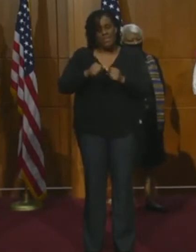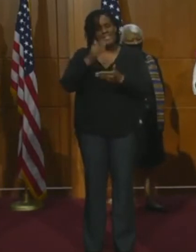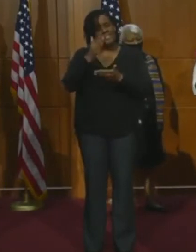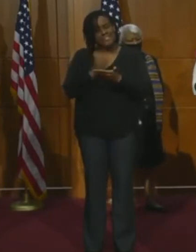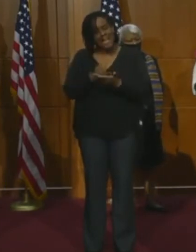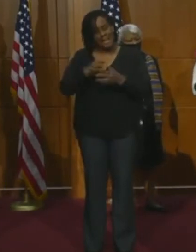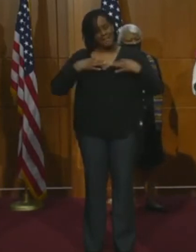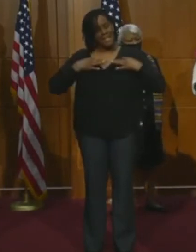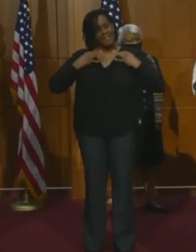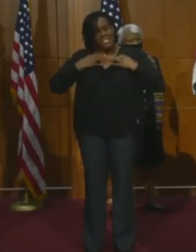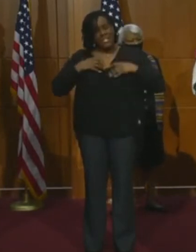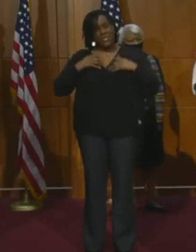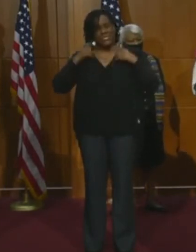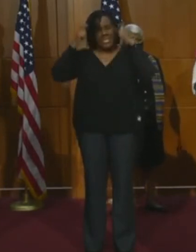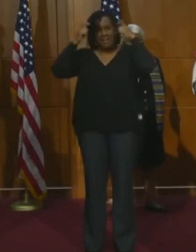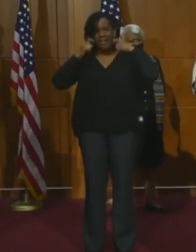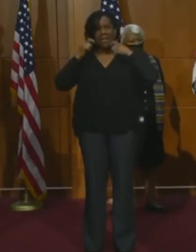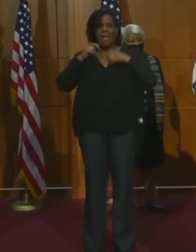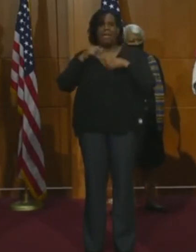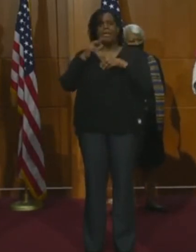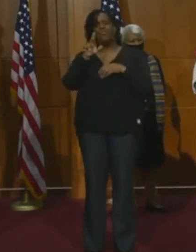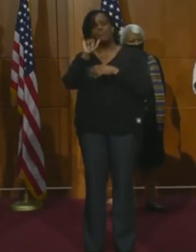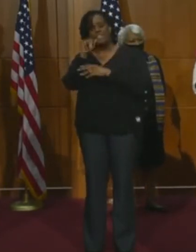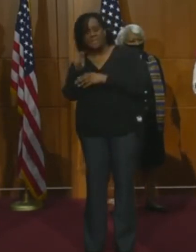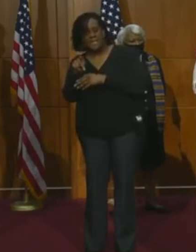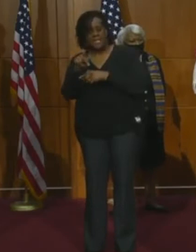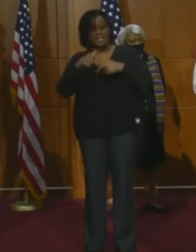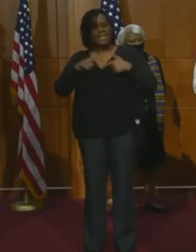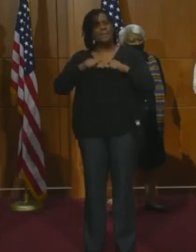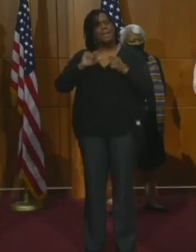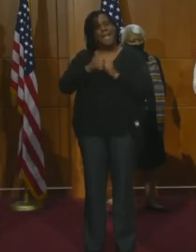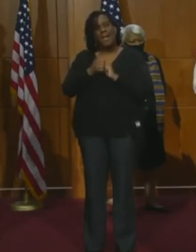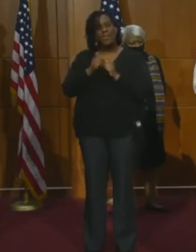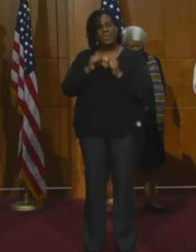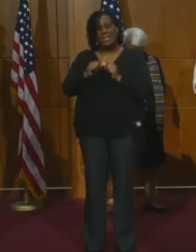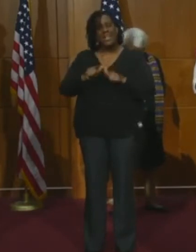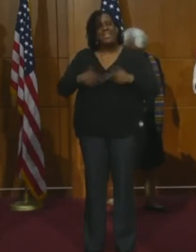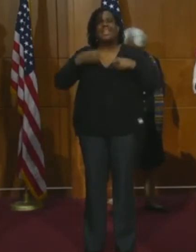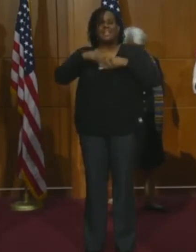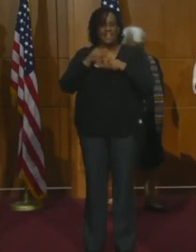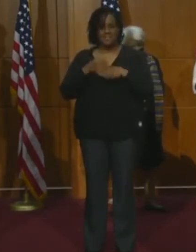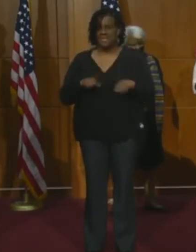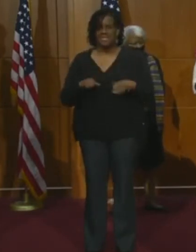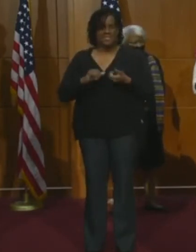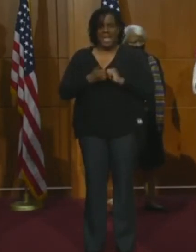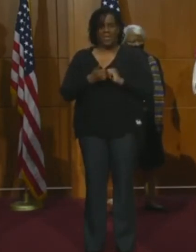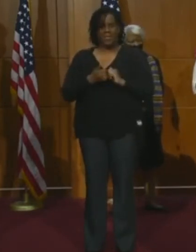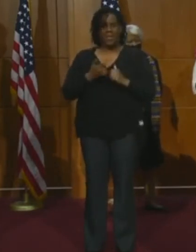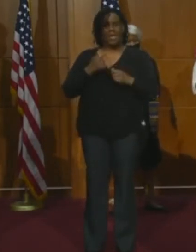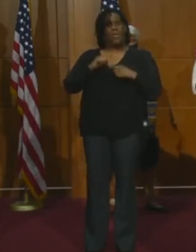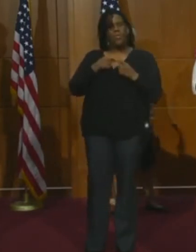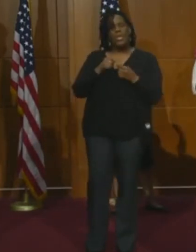T-shirts and putting on headstones, rest in peace, but learn how to live in peace? When do we become